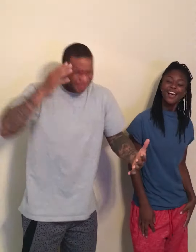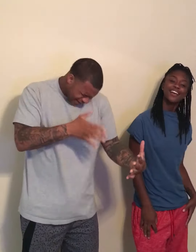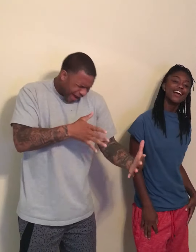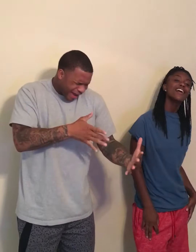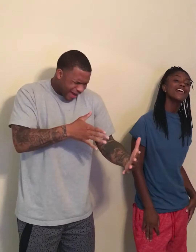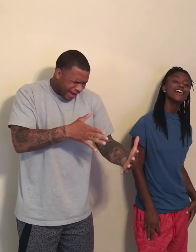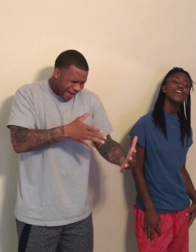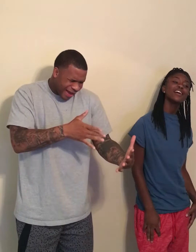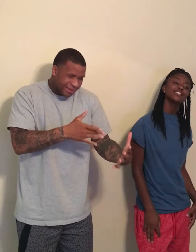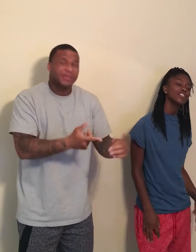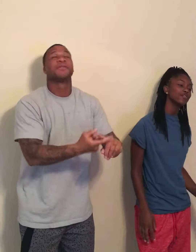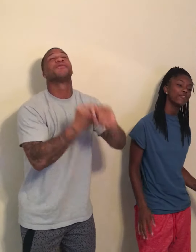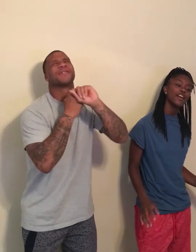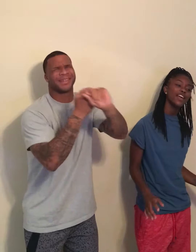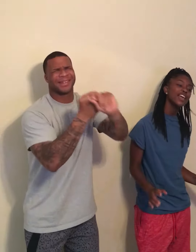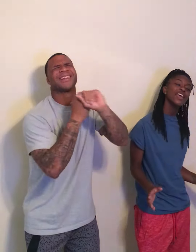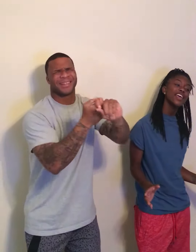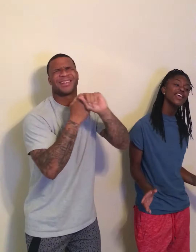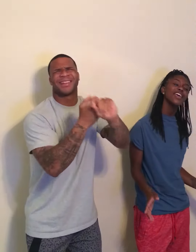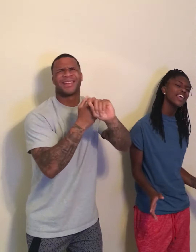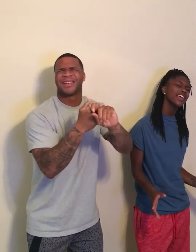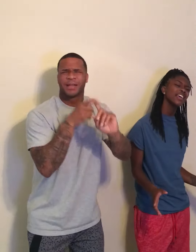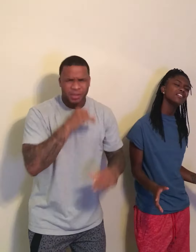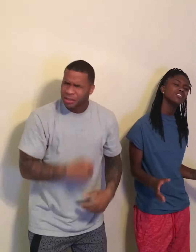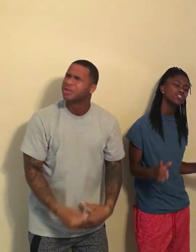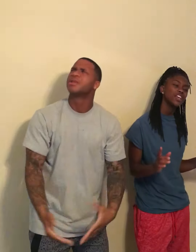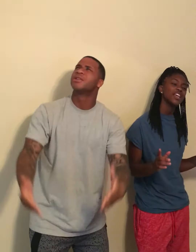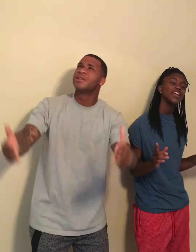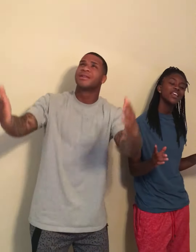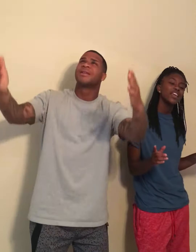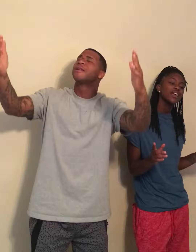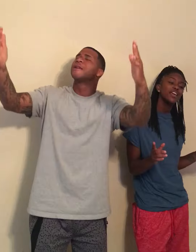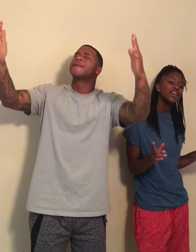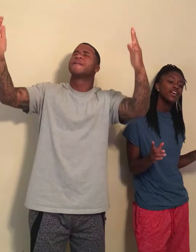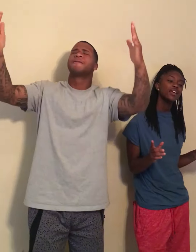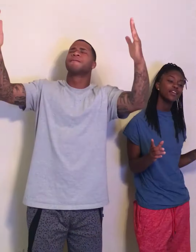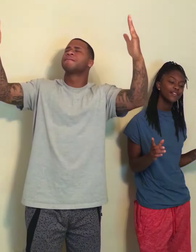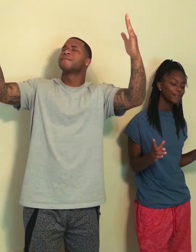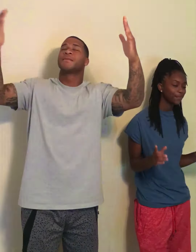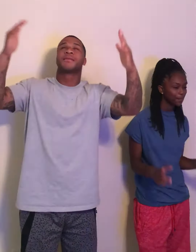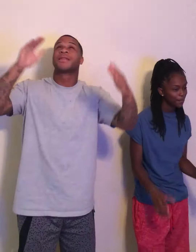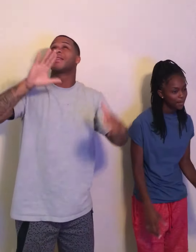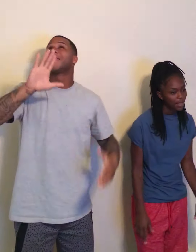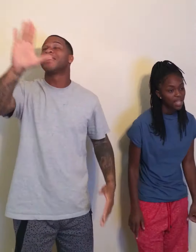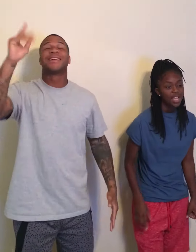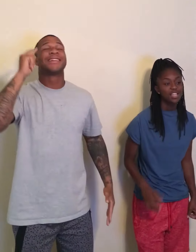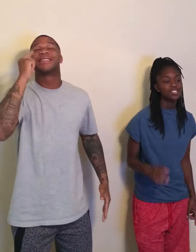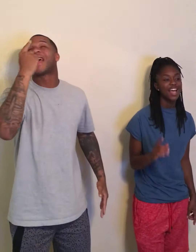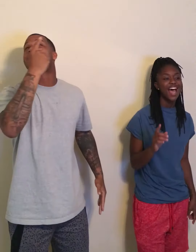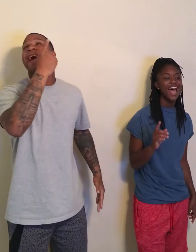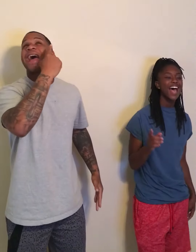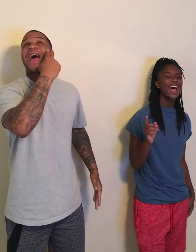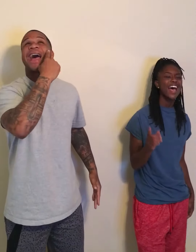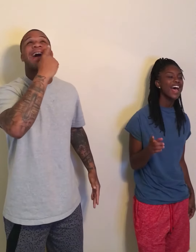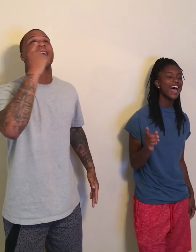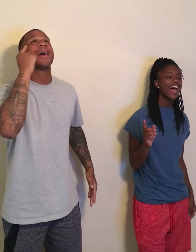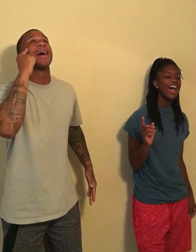A constant friend is here. His